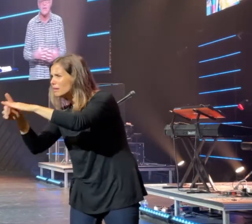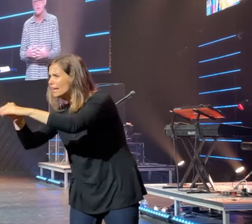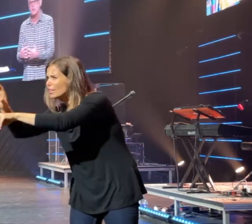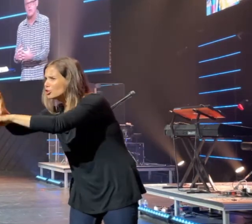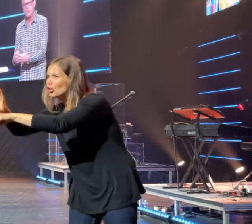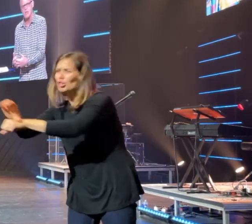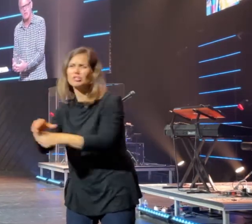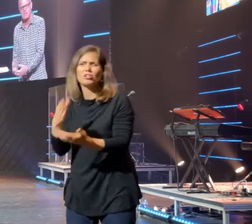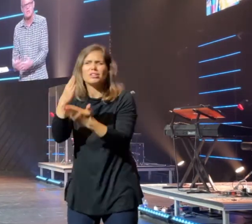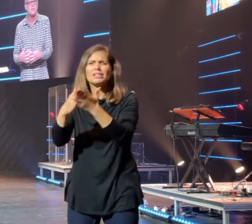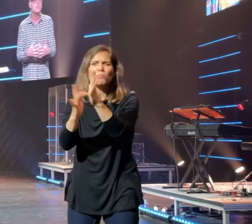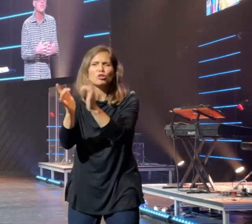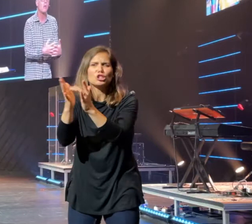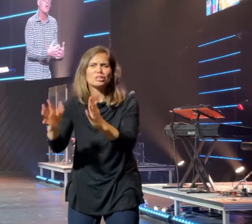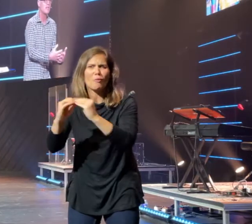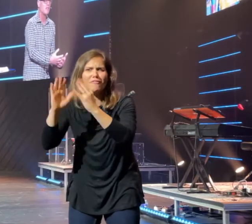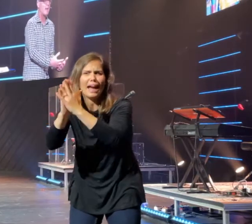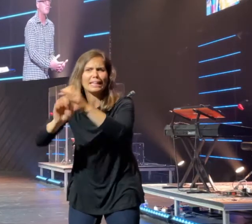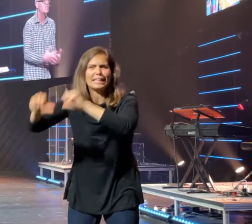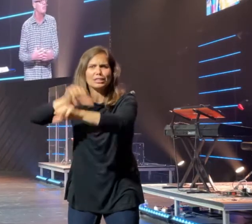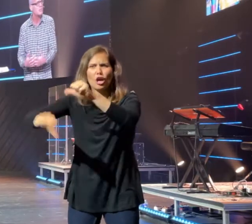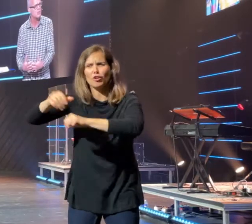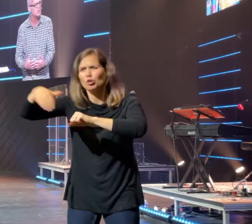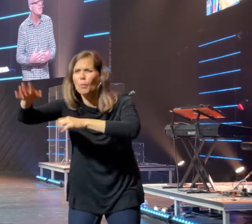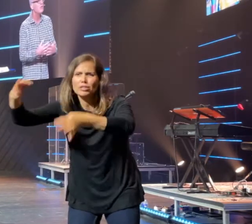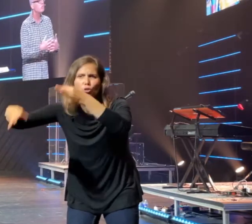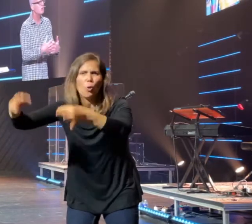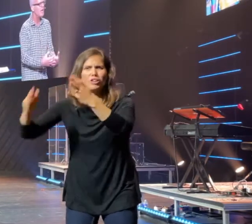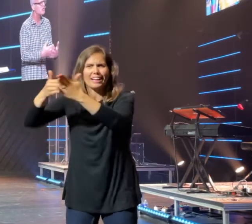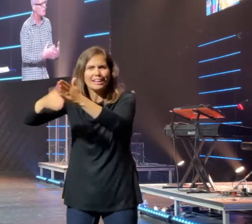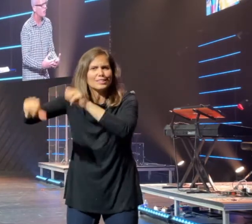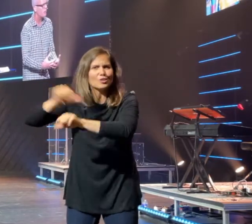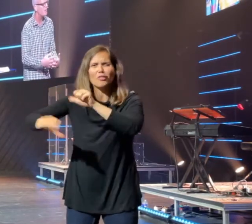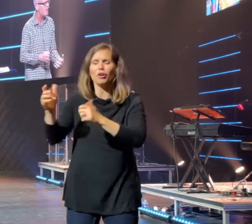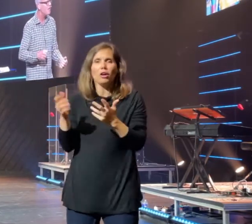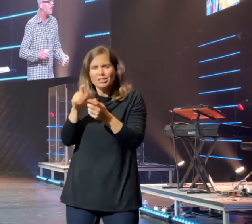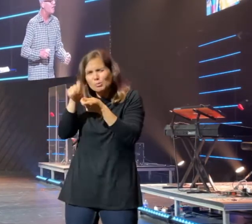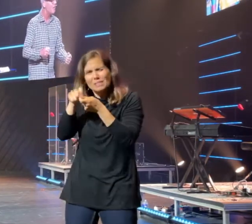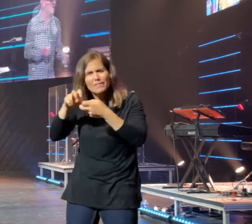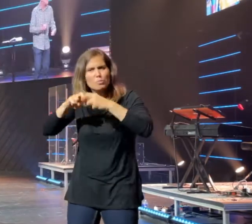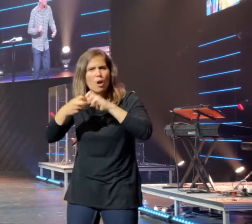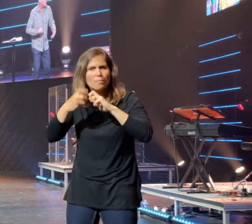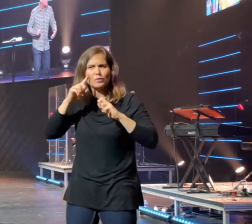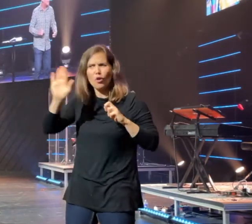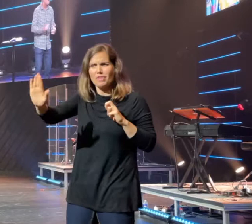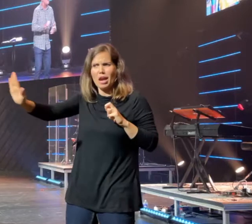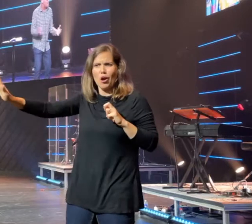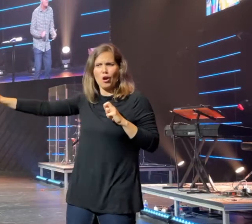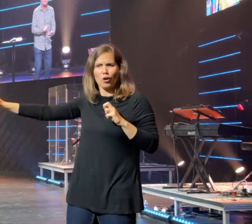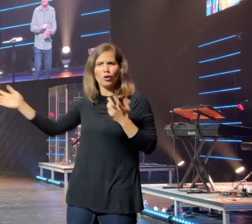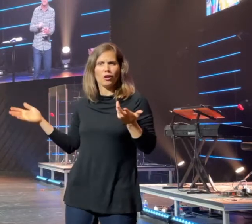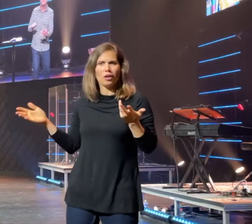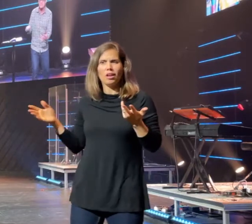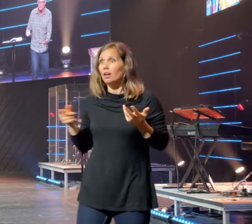court. There were theological issues. There were all kinds of opposition and persecution. These were letters that were written maybe in a, not on a